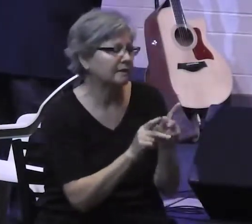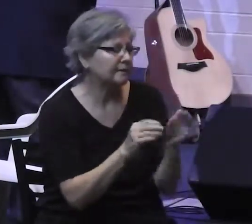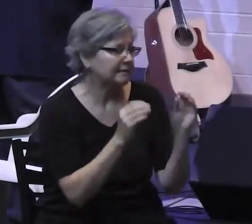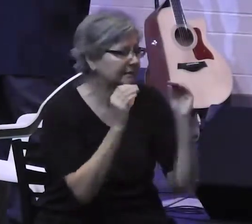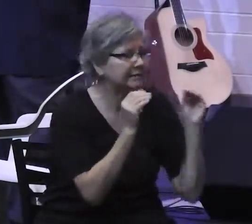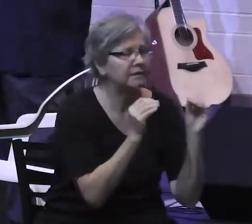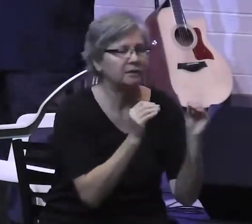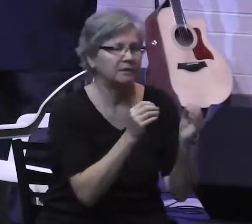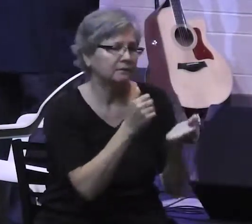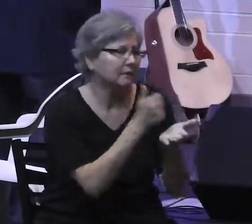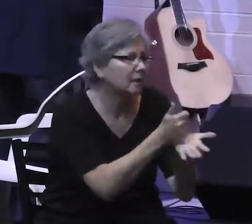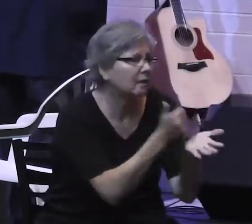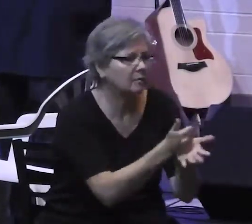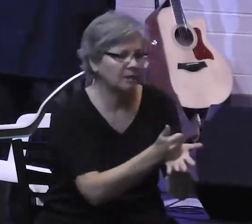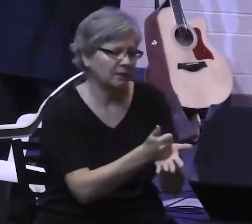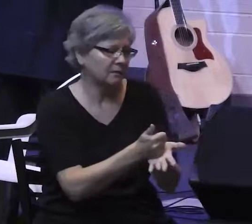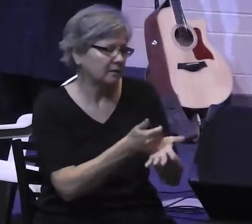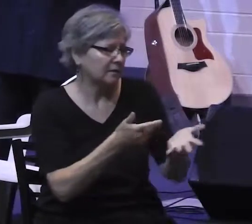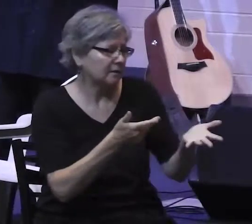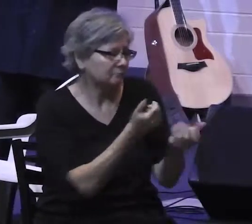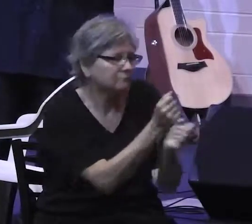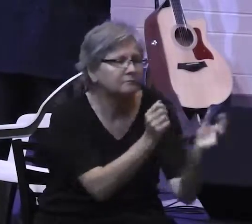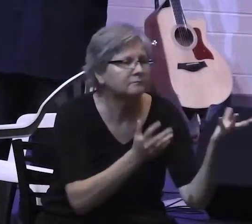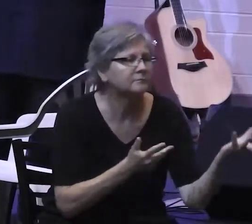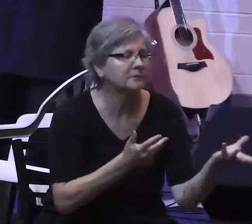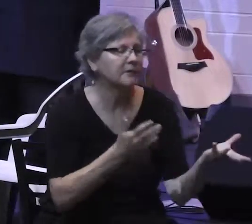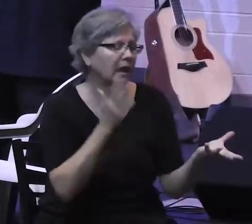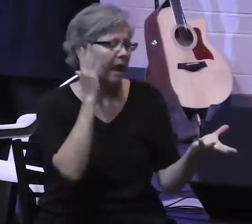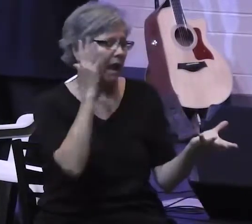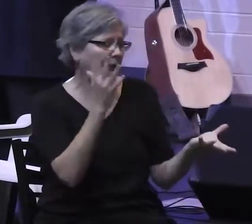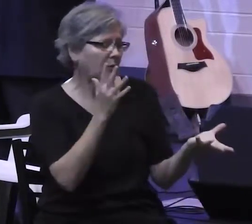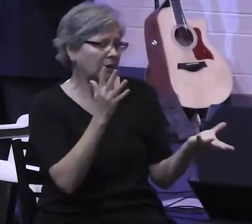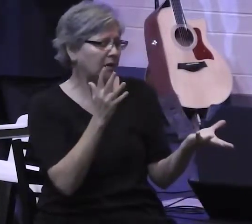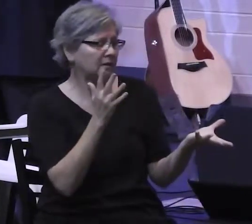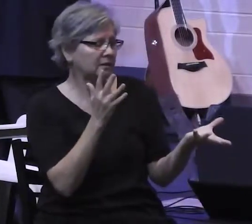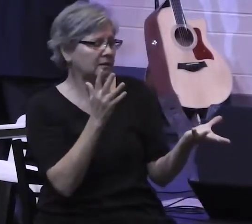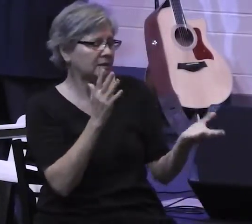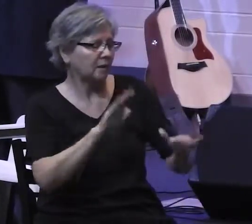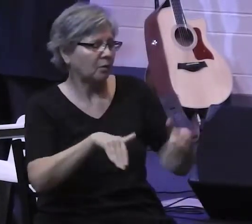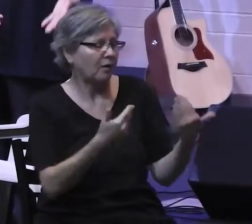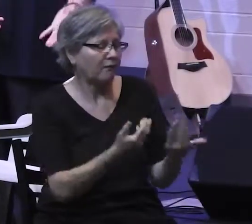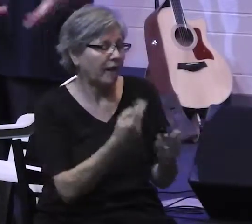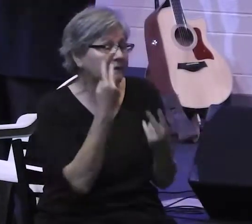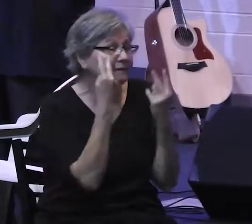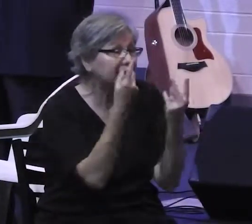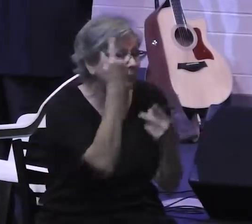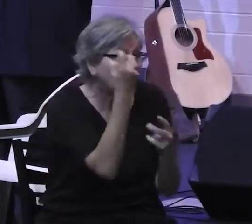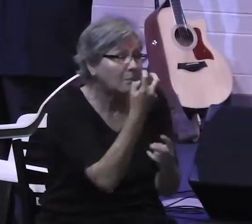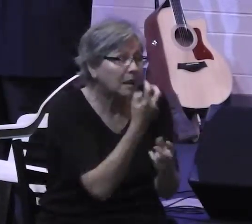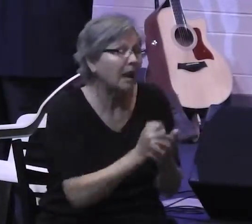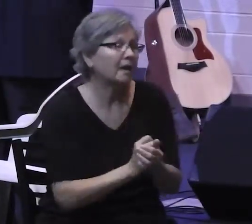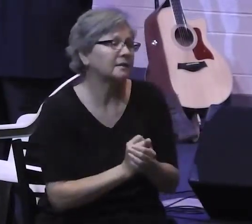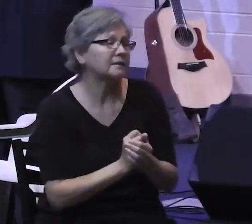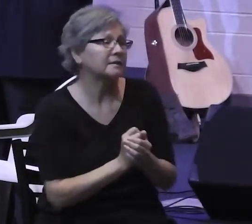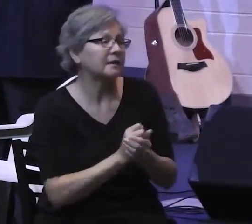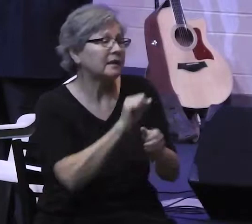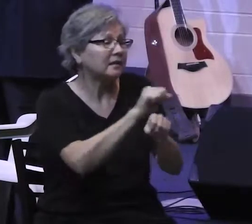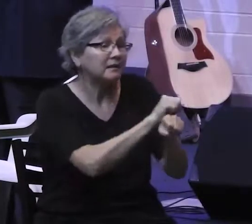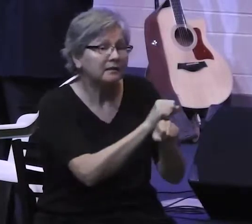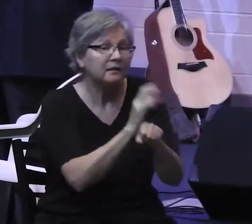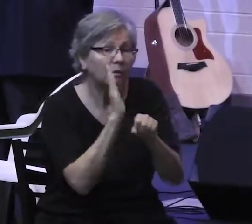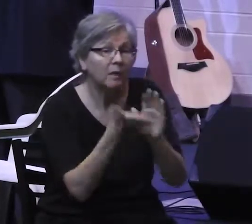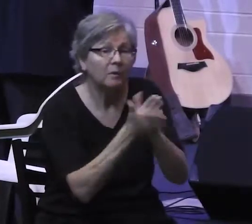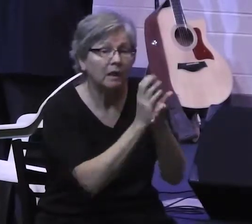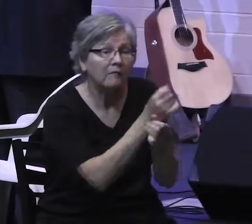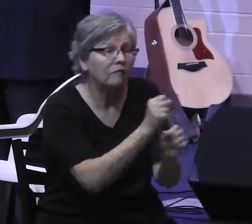ministry, he says, I'm going to restore sight to the blind and set the captives free. And what a great ministry. Here's the culmination of Jesus